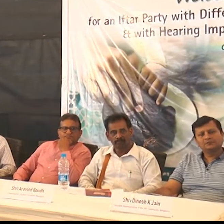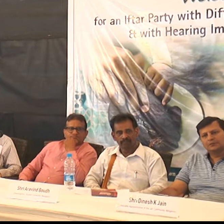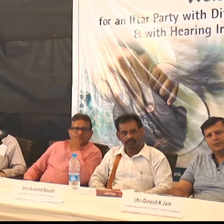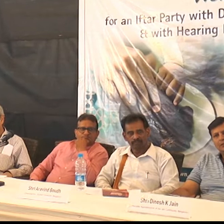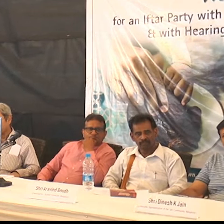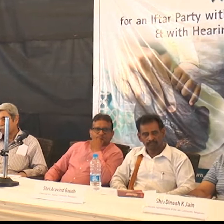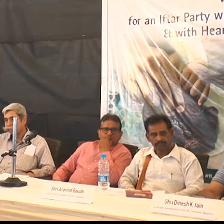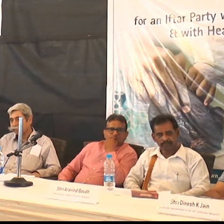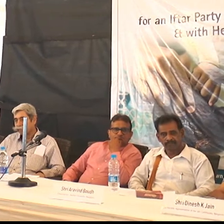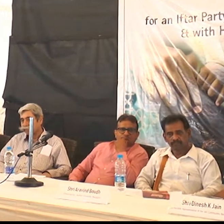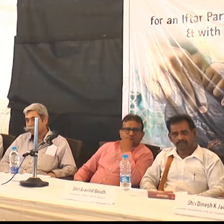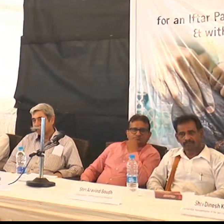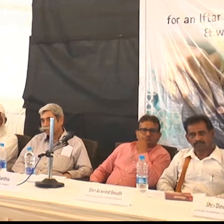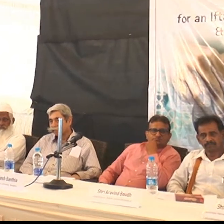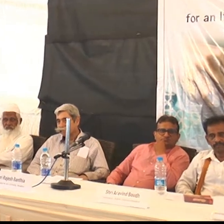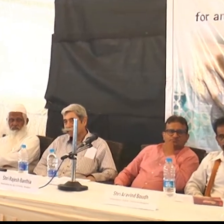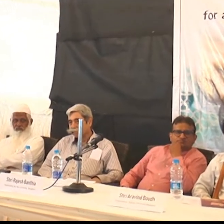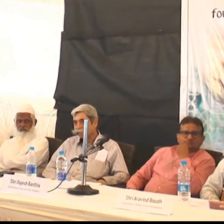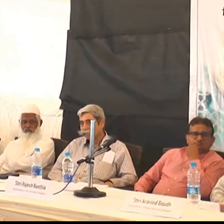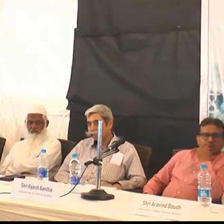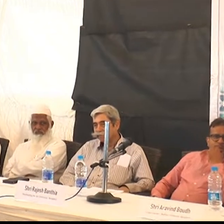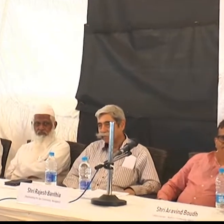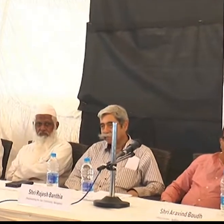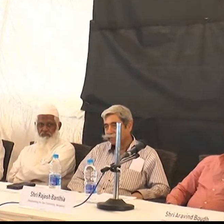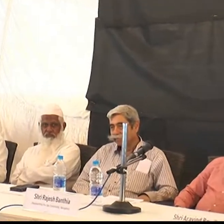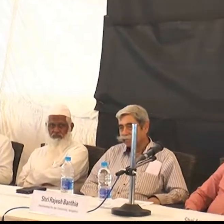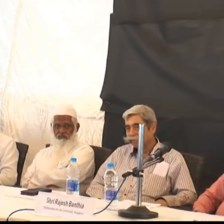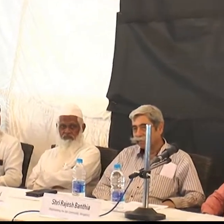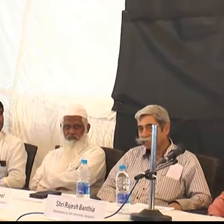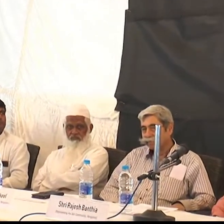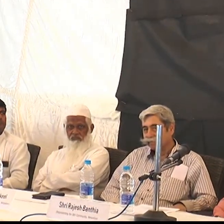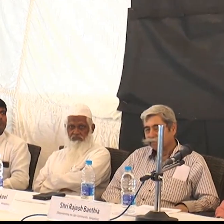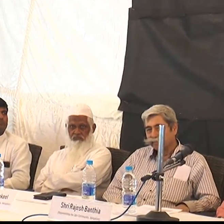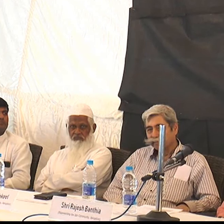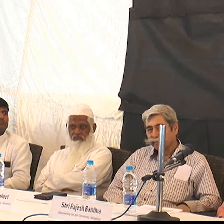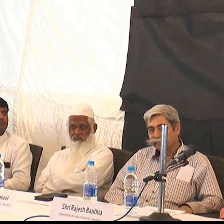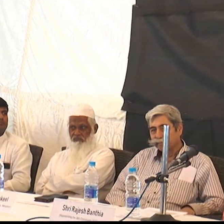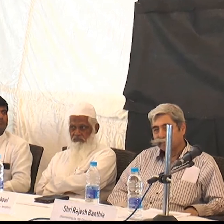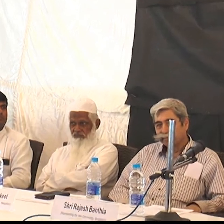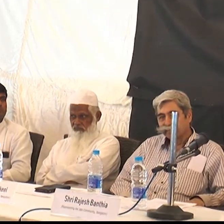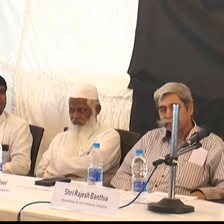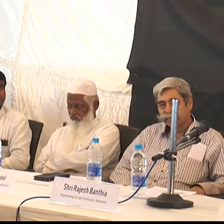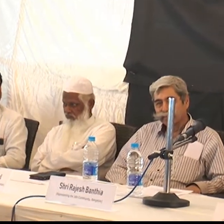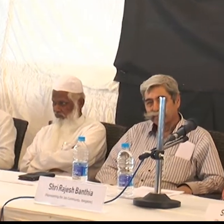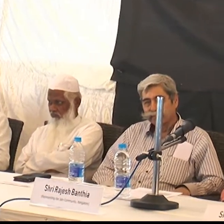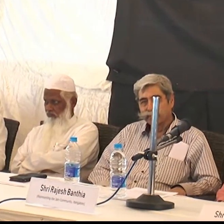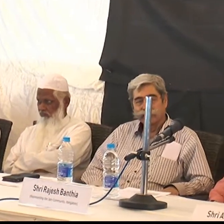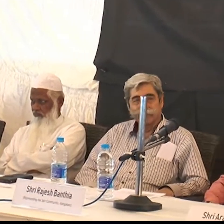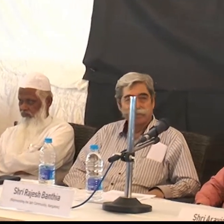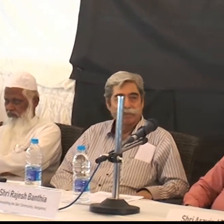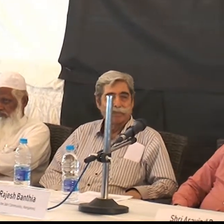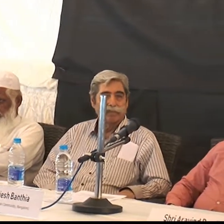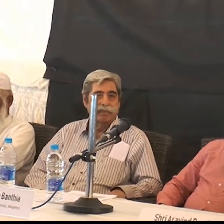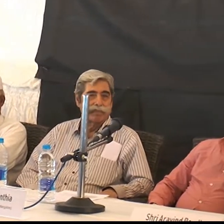and let there be a dissemination of peace and harmony in this society. With that intention,